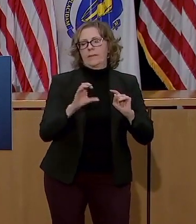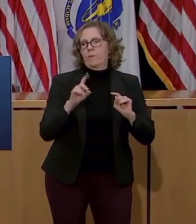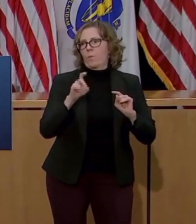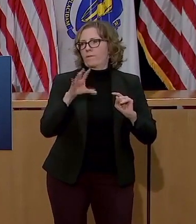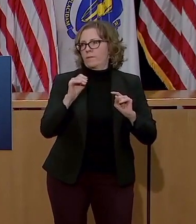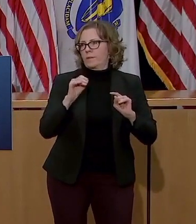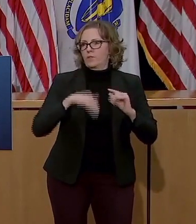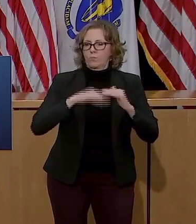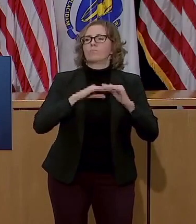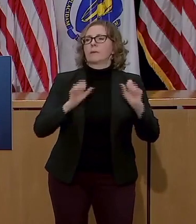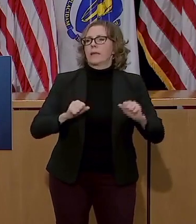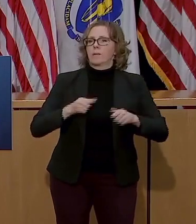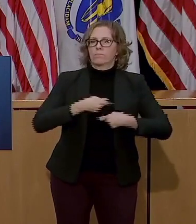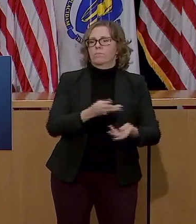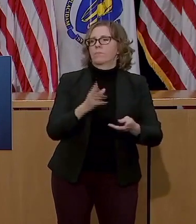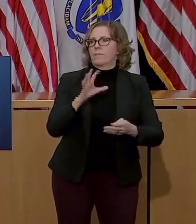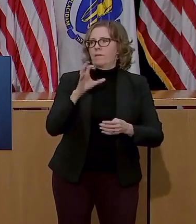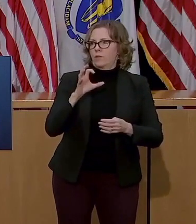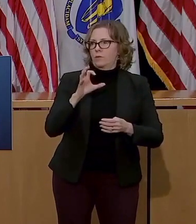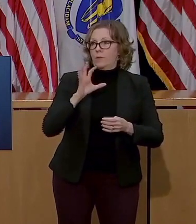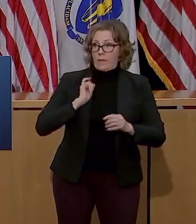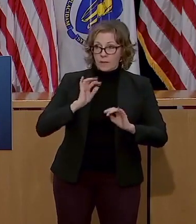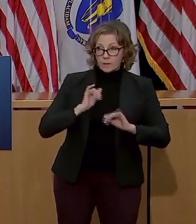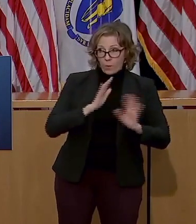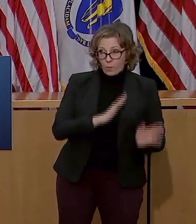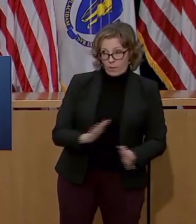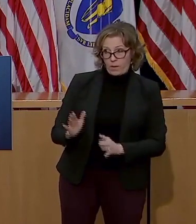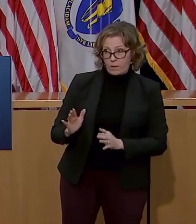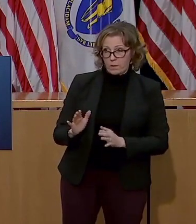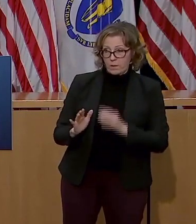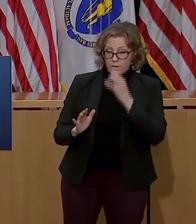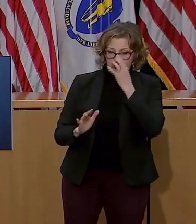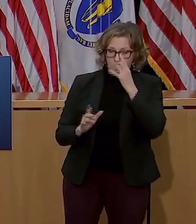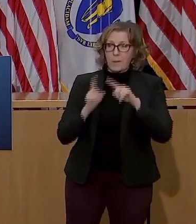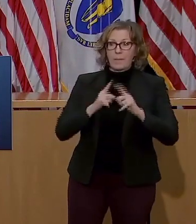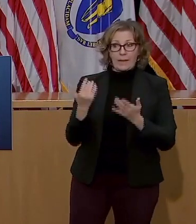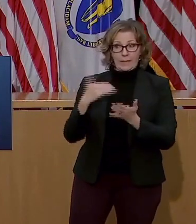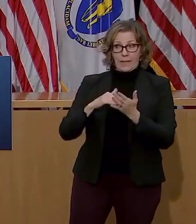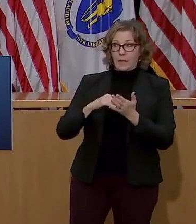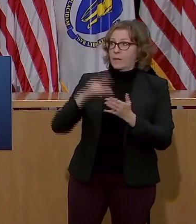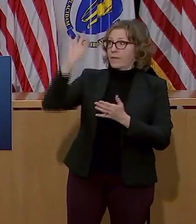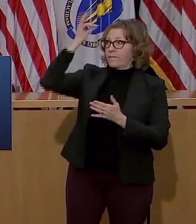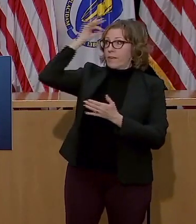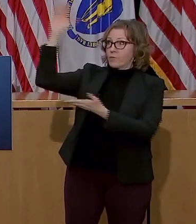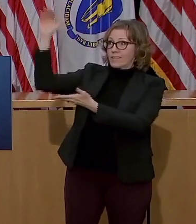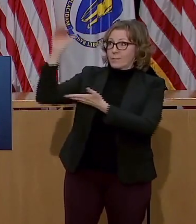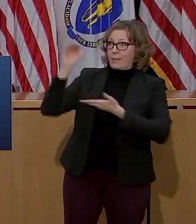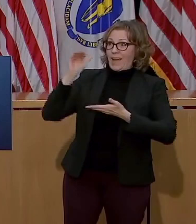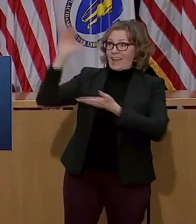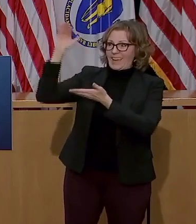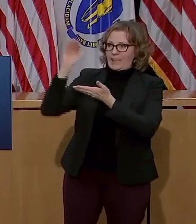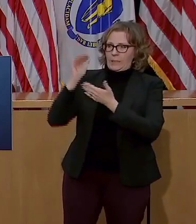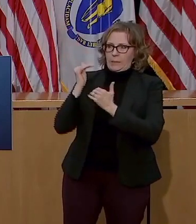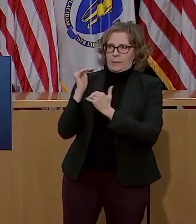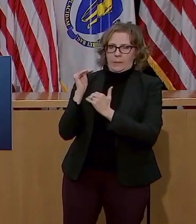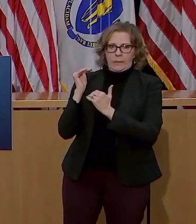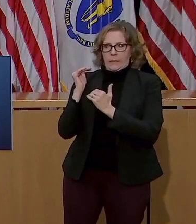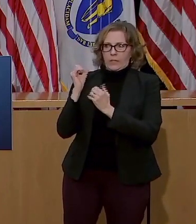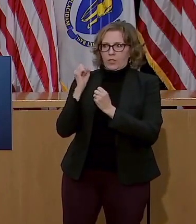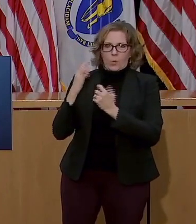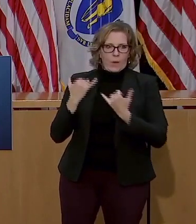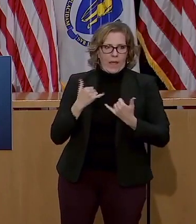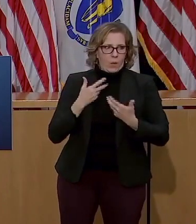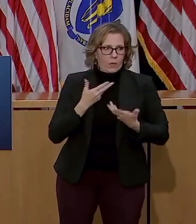500. So this is, as we have said, we have a constrained supply from the feds. We clearly, mega sites